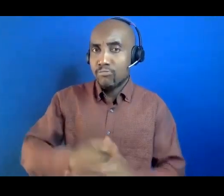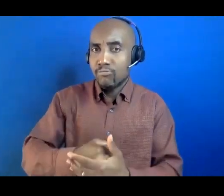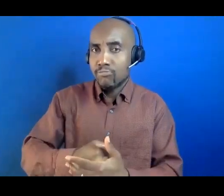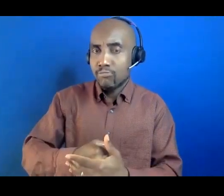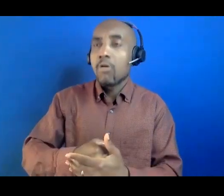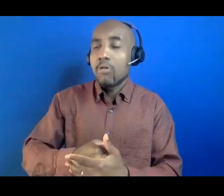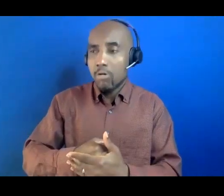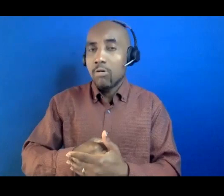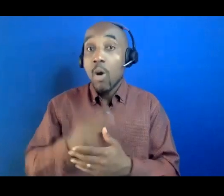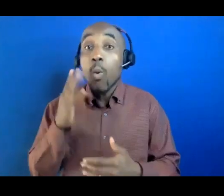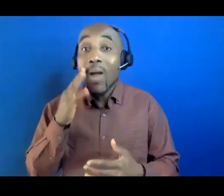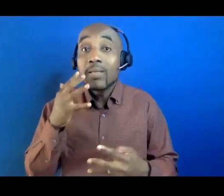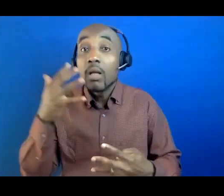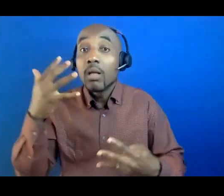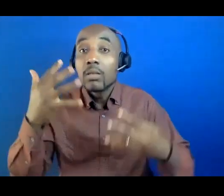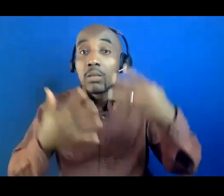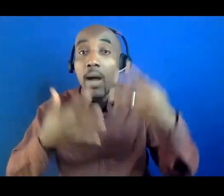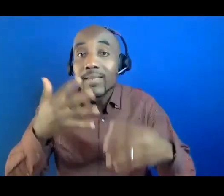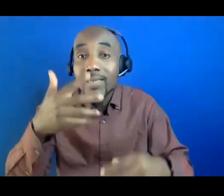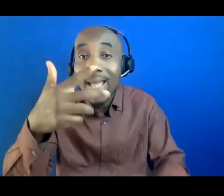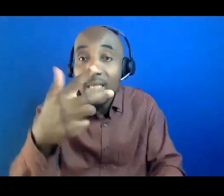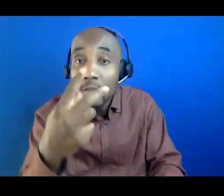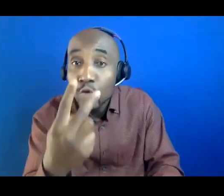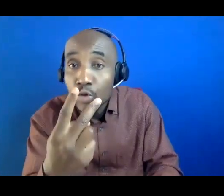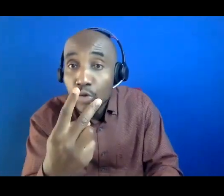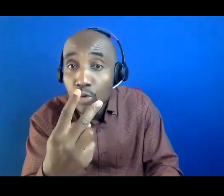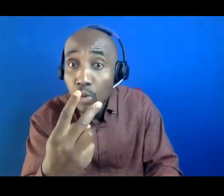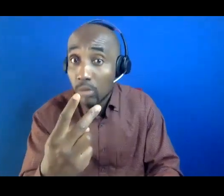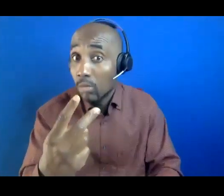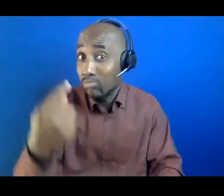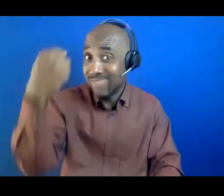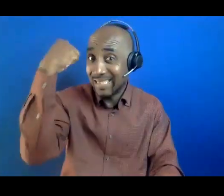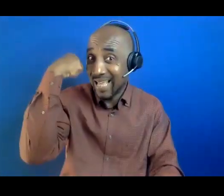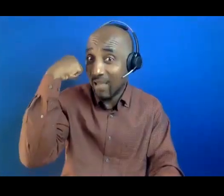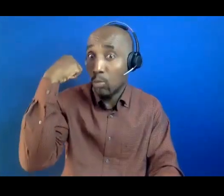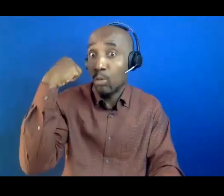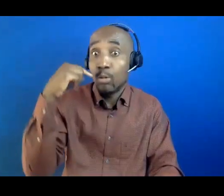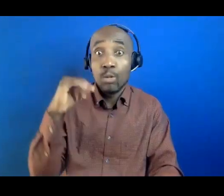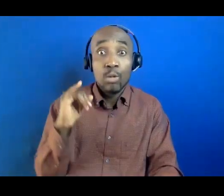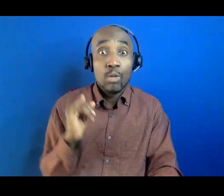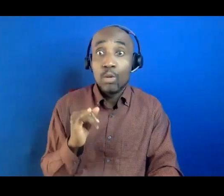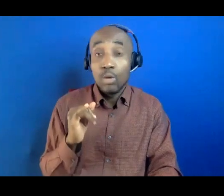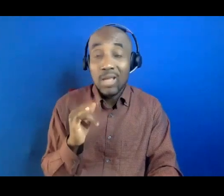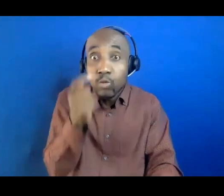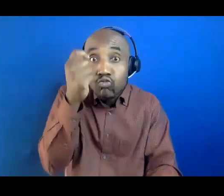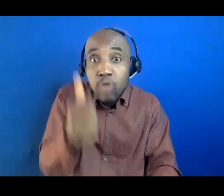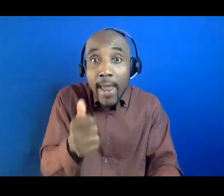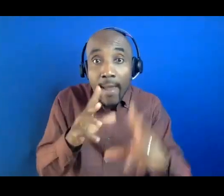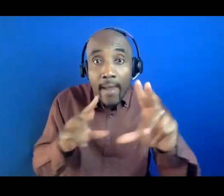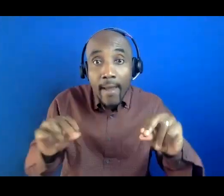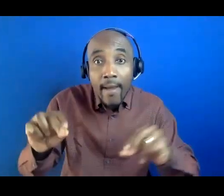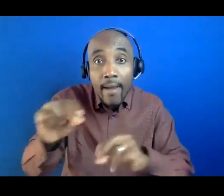And this was 1982. So to talk about struggling to have a baby was something that just was so taboo. Actually, even